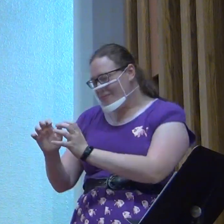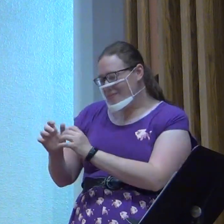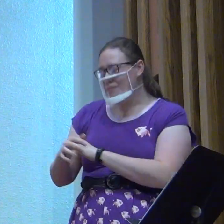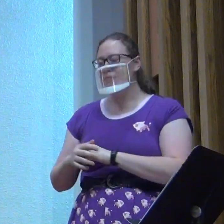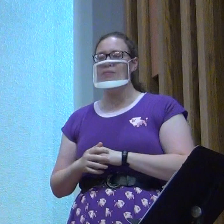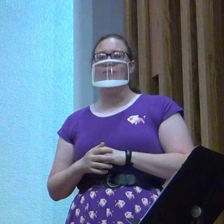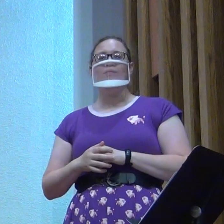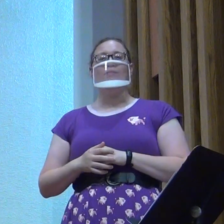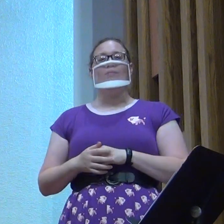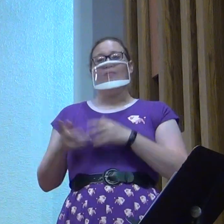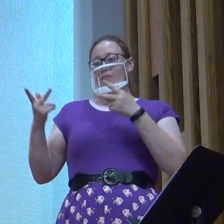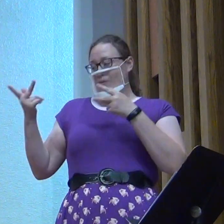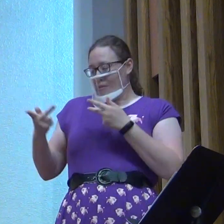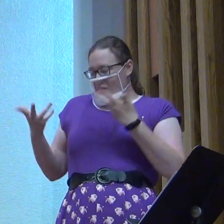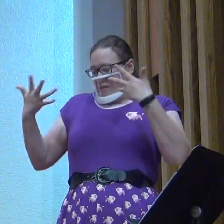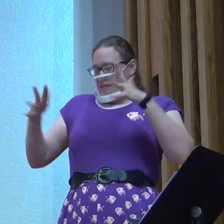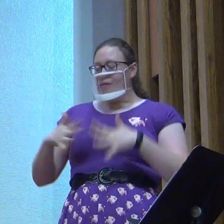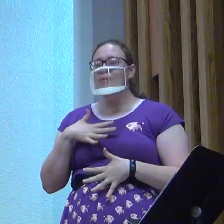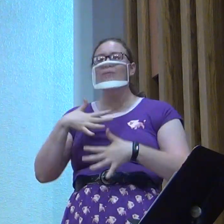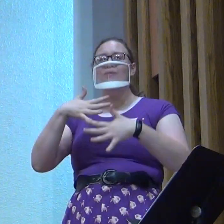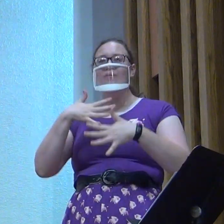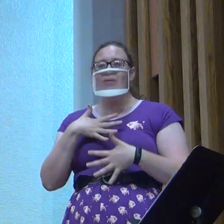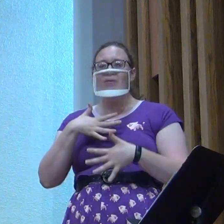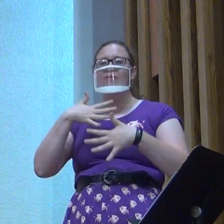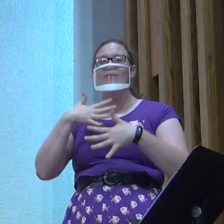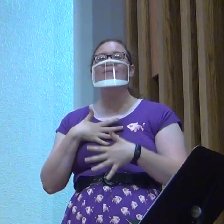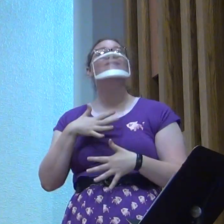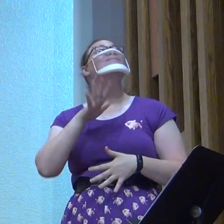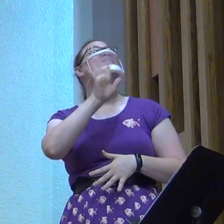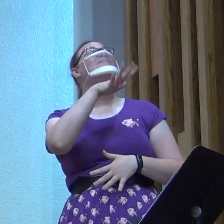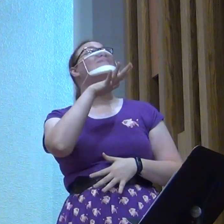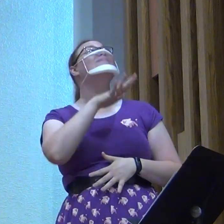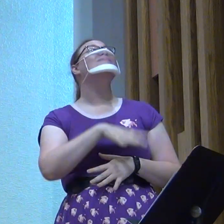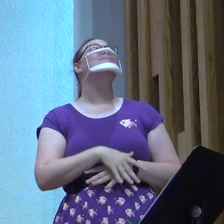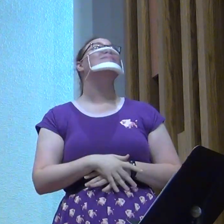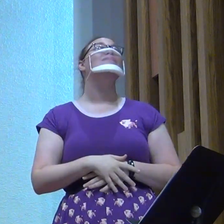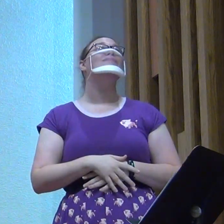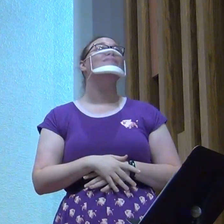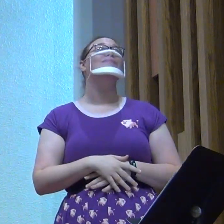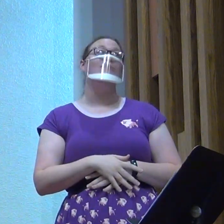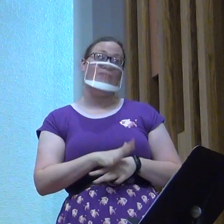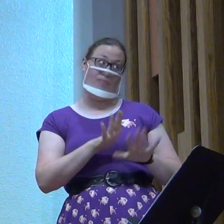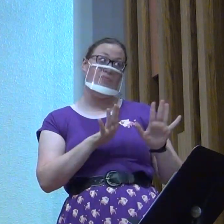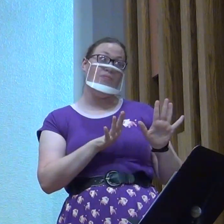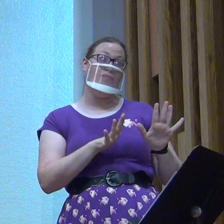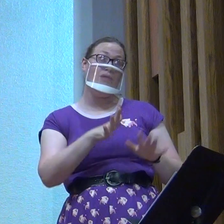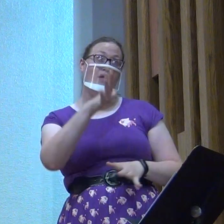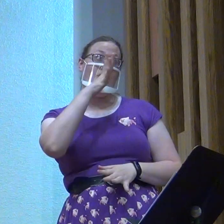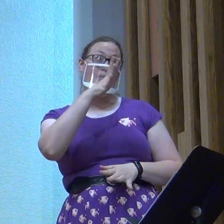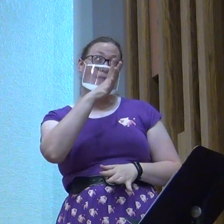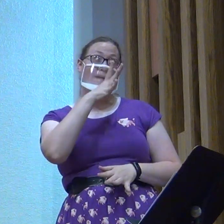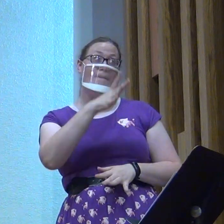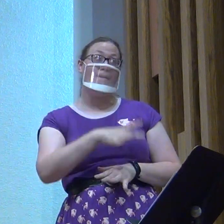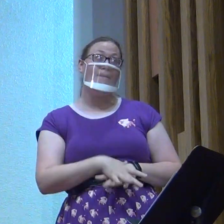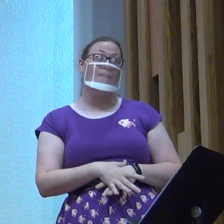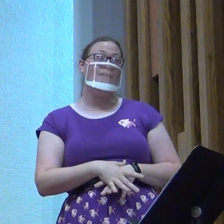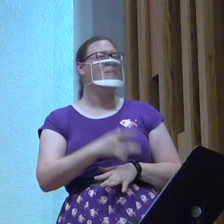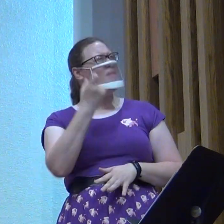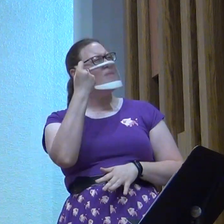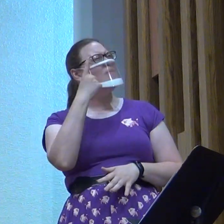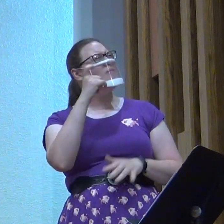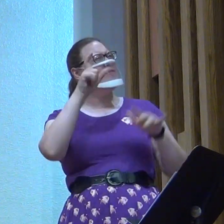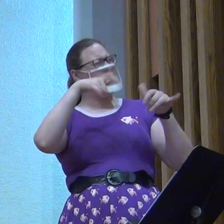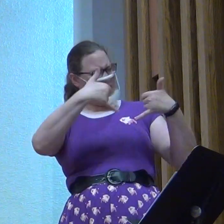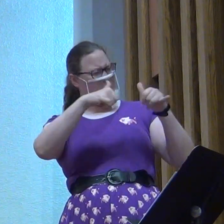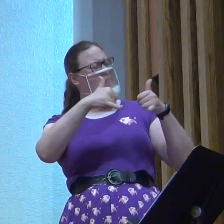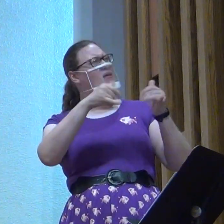we settled down to catch our breath, he looked up at me and calmly said, 'Mom, you should play with